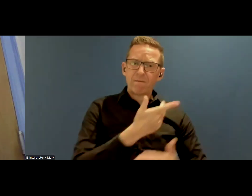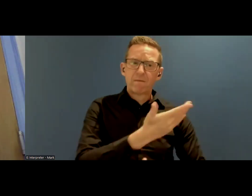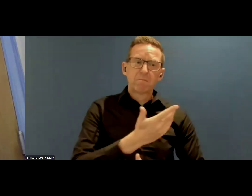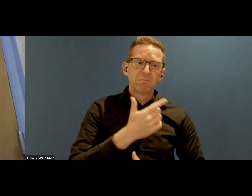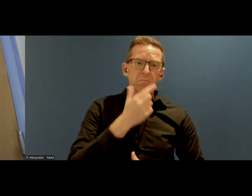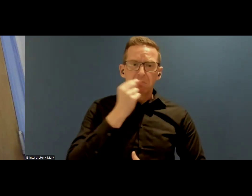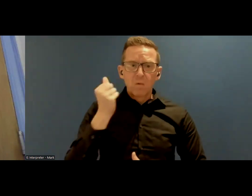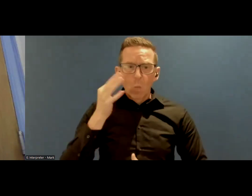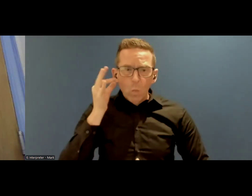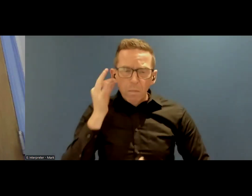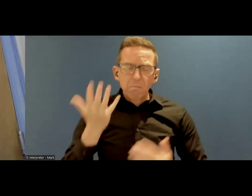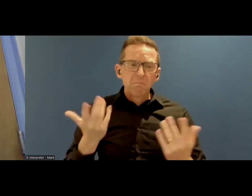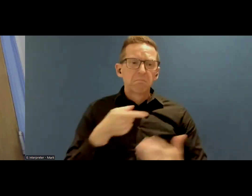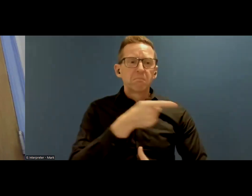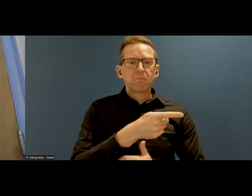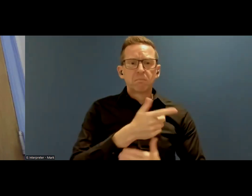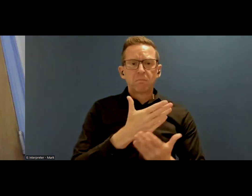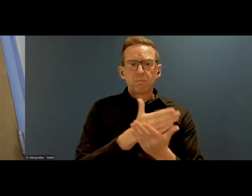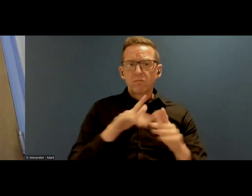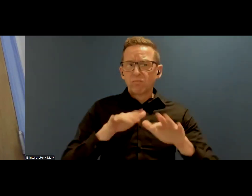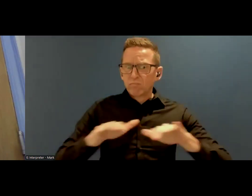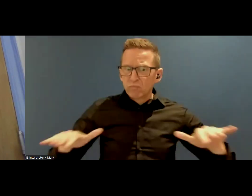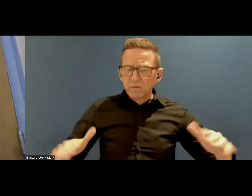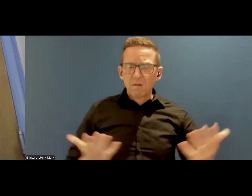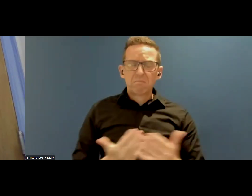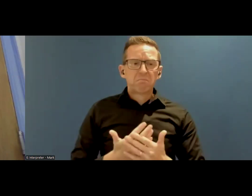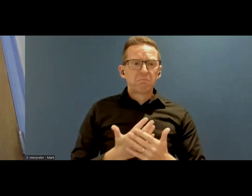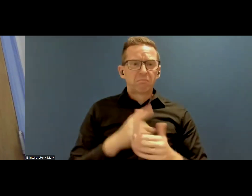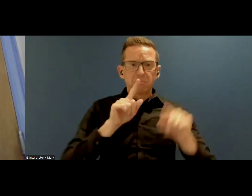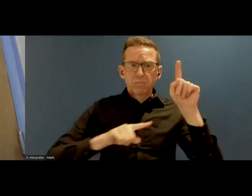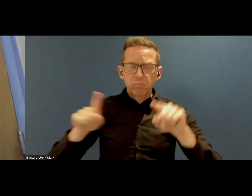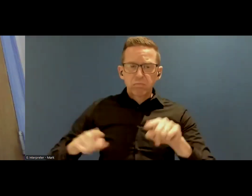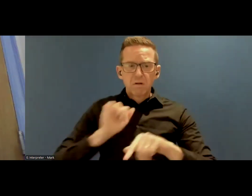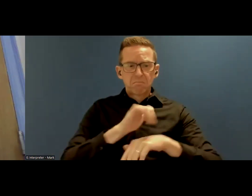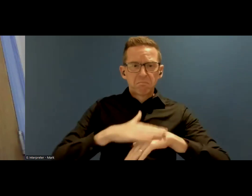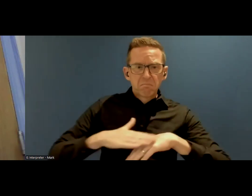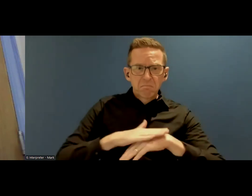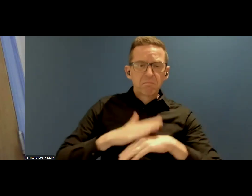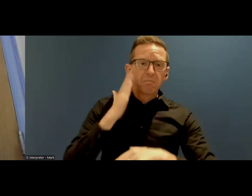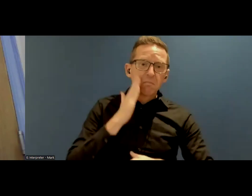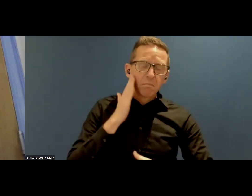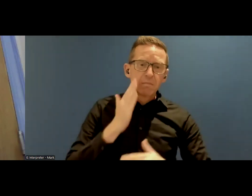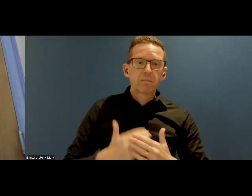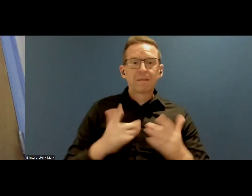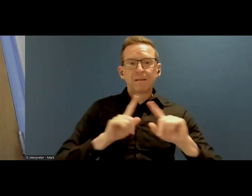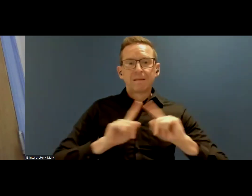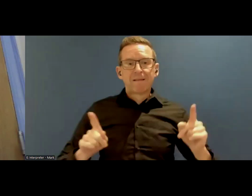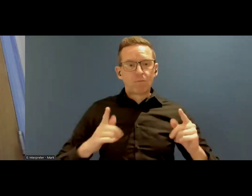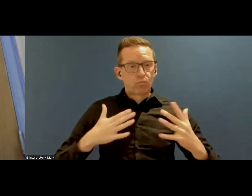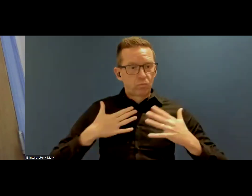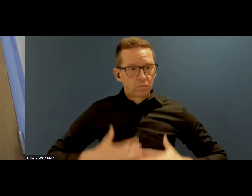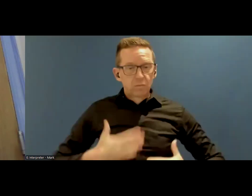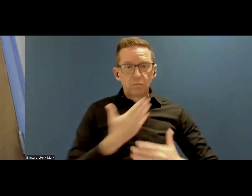sexual orientation, gender identity, ethnicity, and physical impairments, have even less of